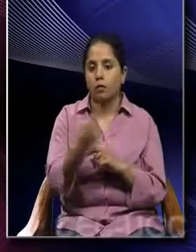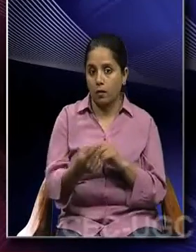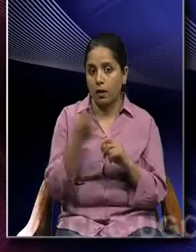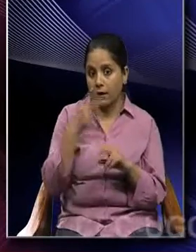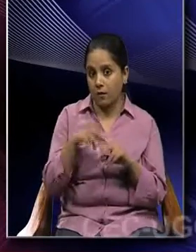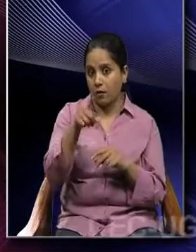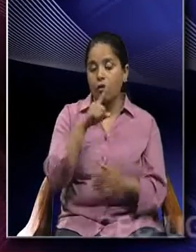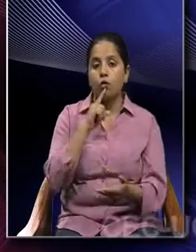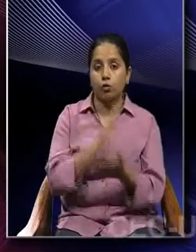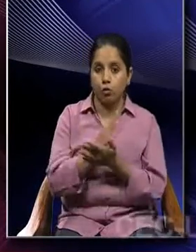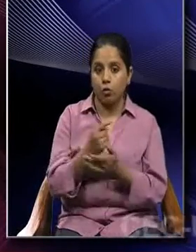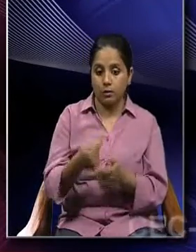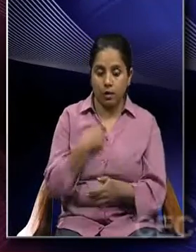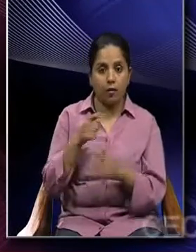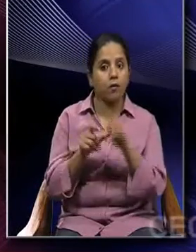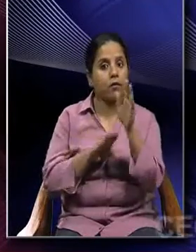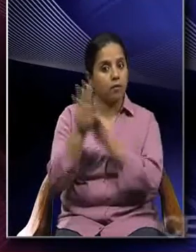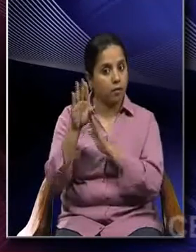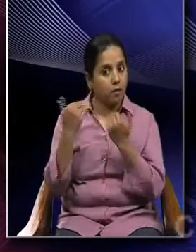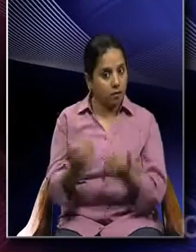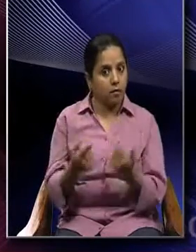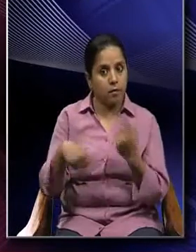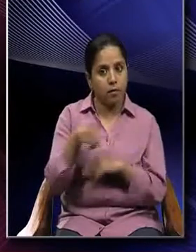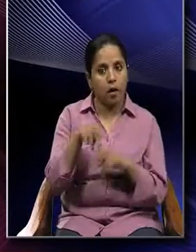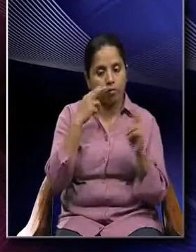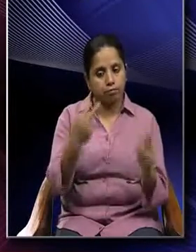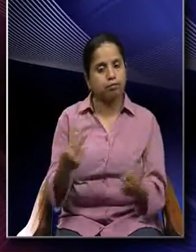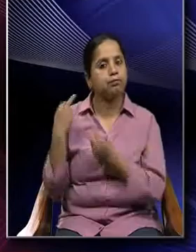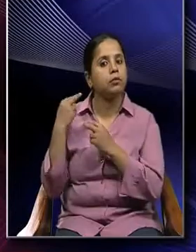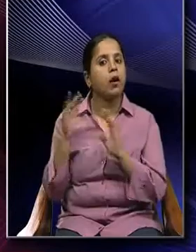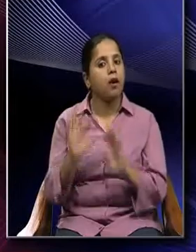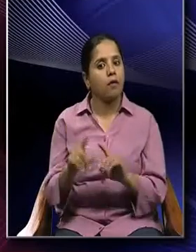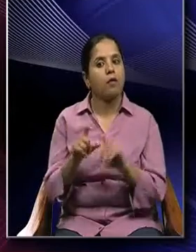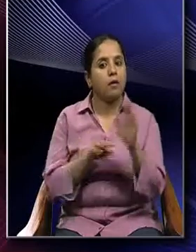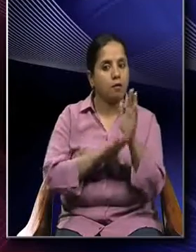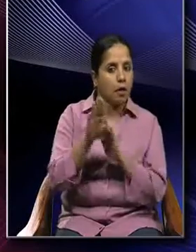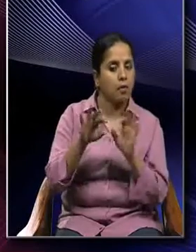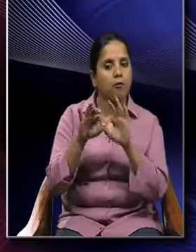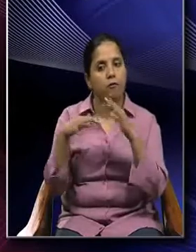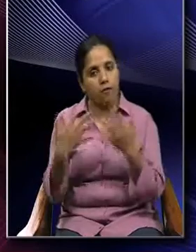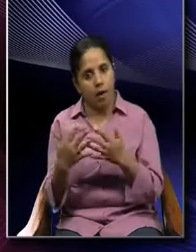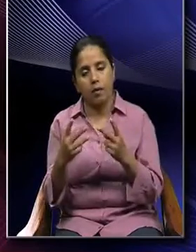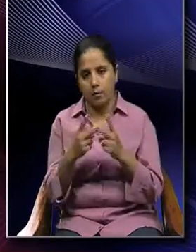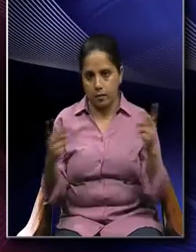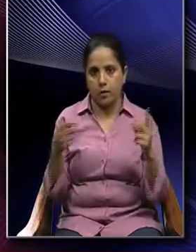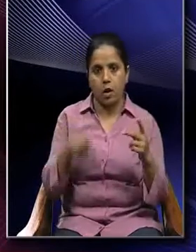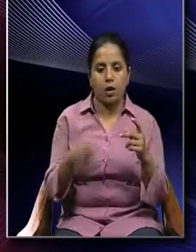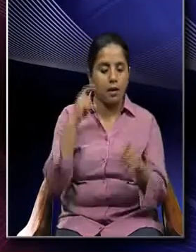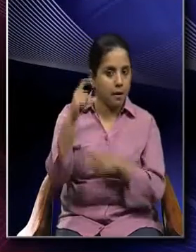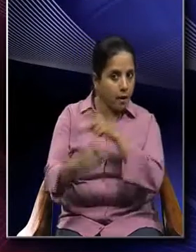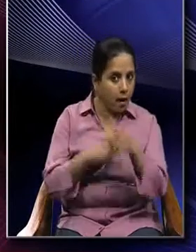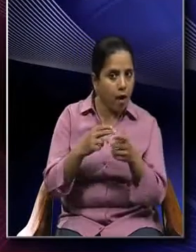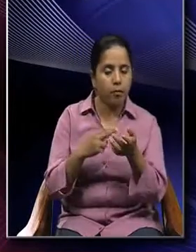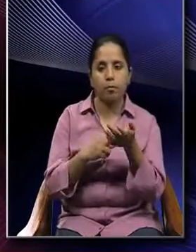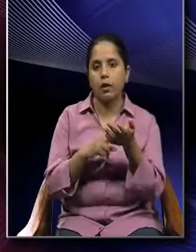you ensure self-development, of course that would get reflected in the development of family, then corporate, then